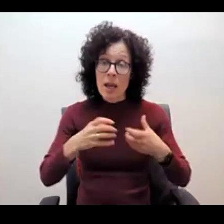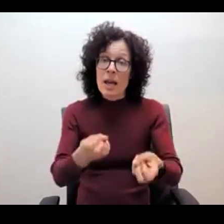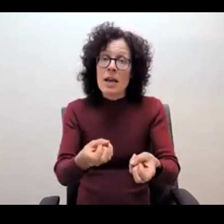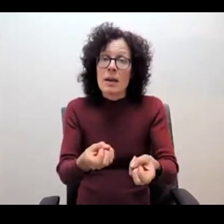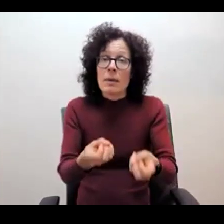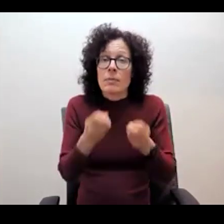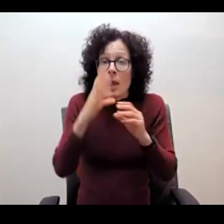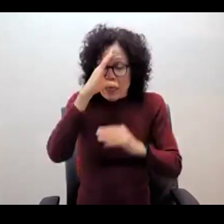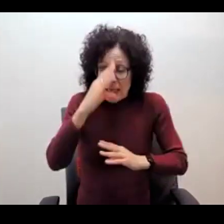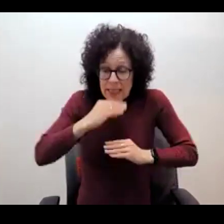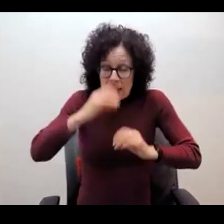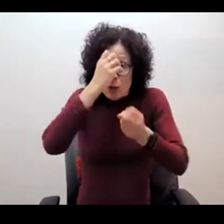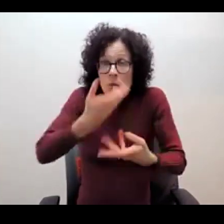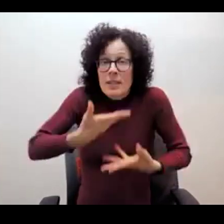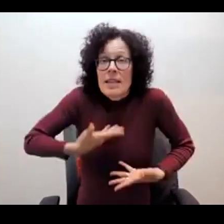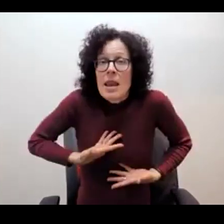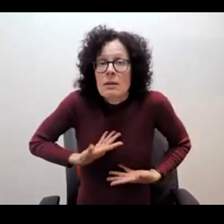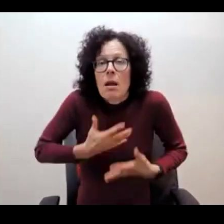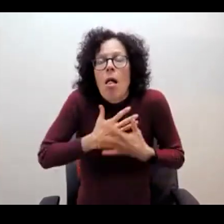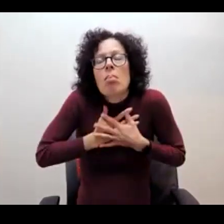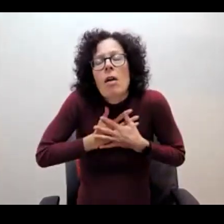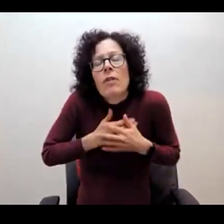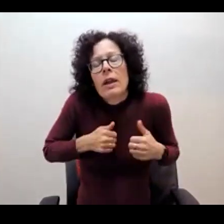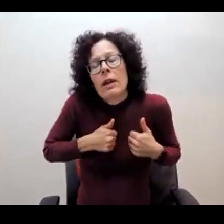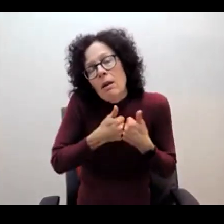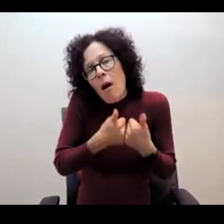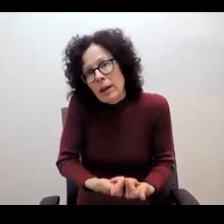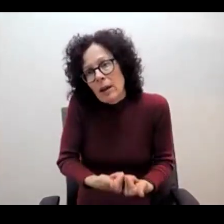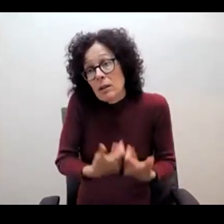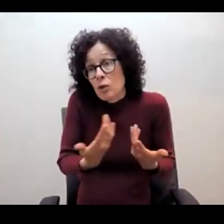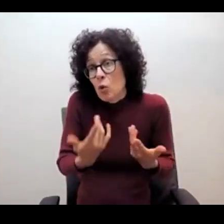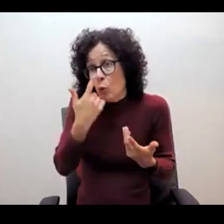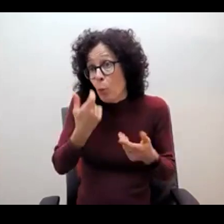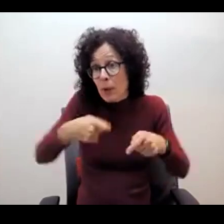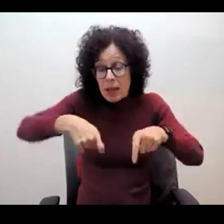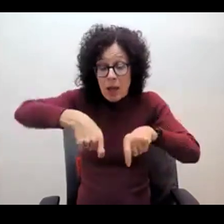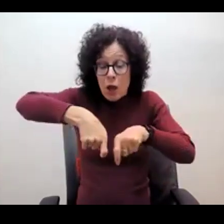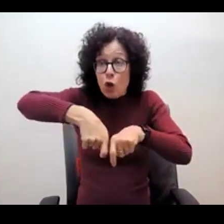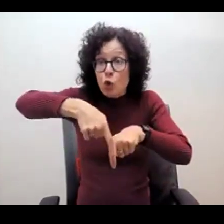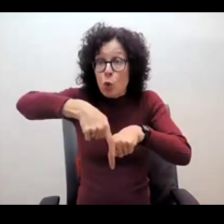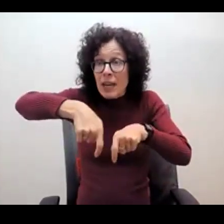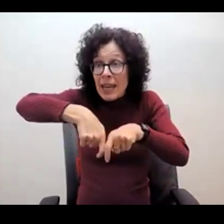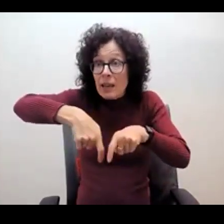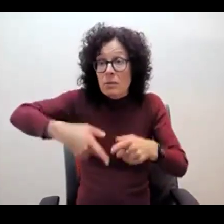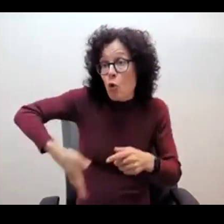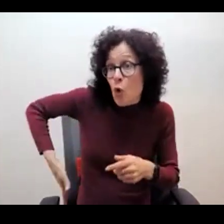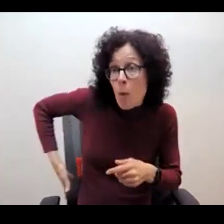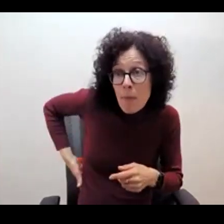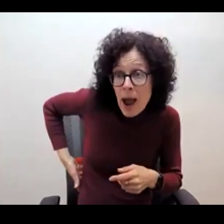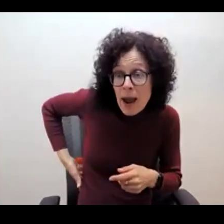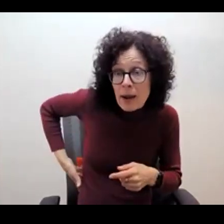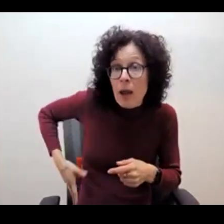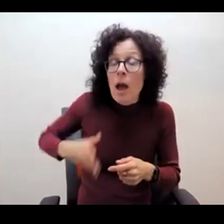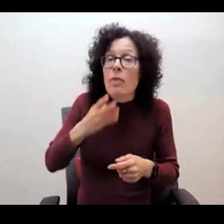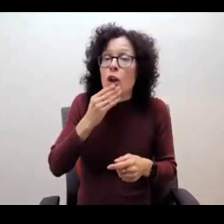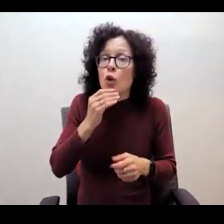or to your lower back or anywhere it hurts in the body. Just with your breath, in a